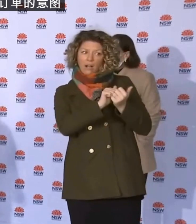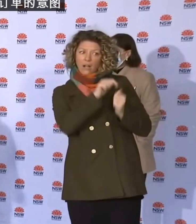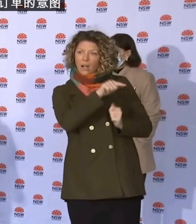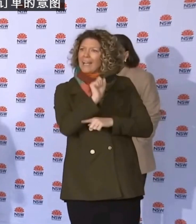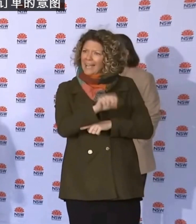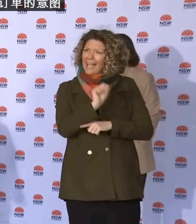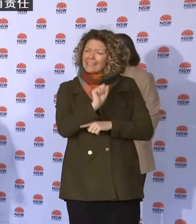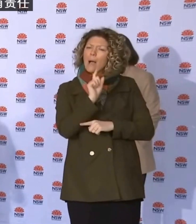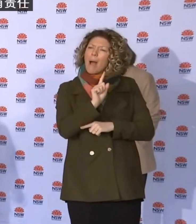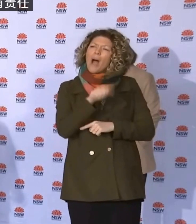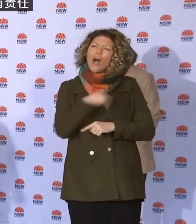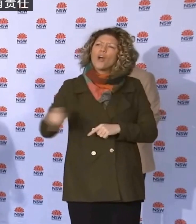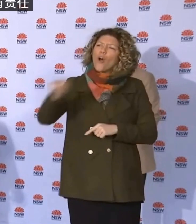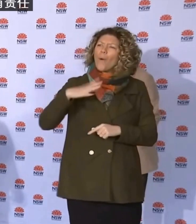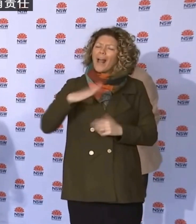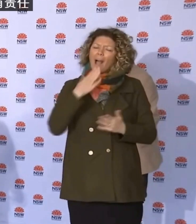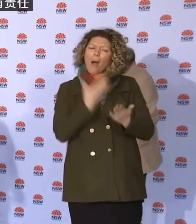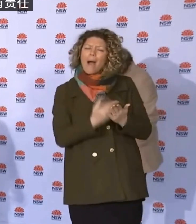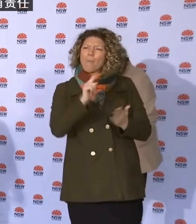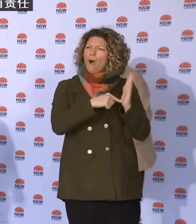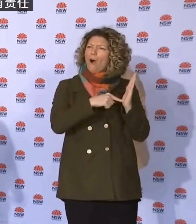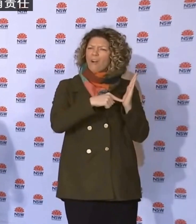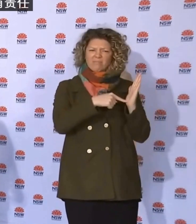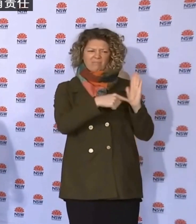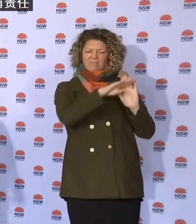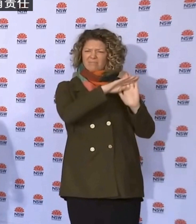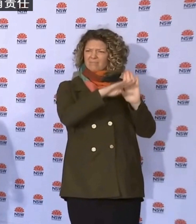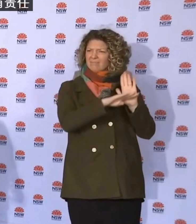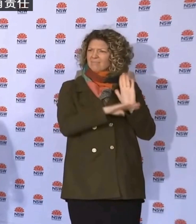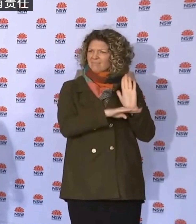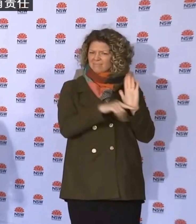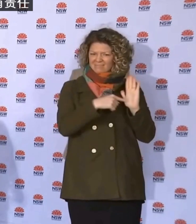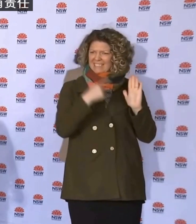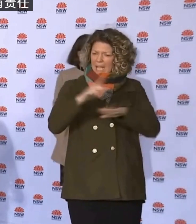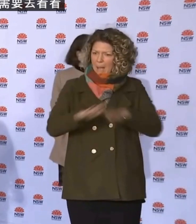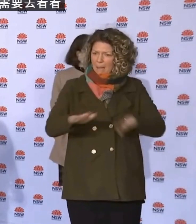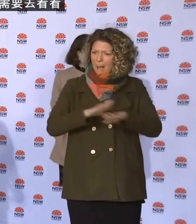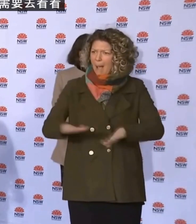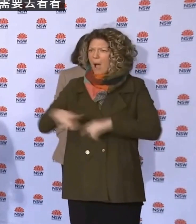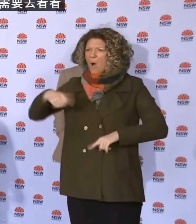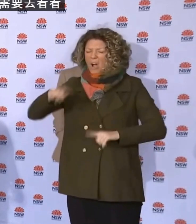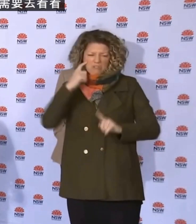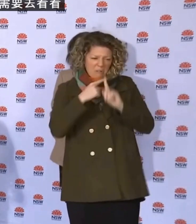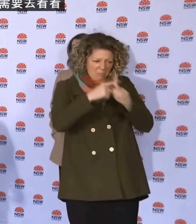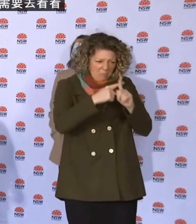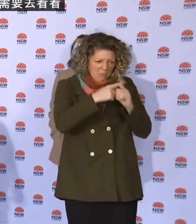orders. And we individually, as members of the community, have a responsibility to